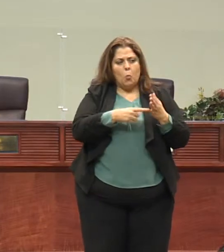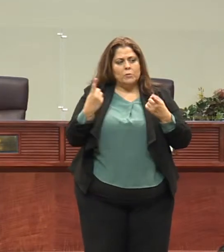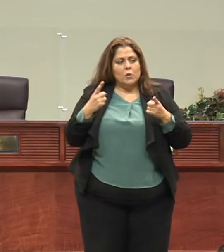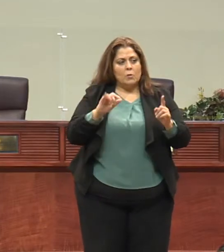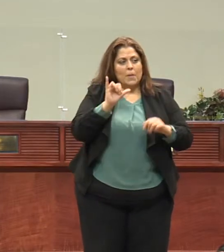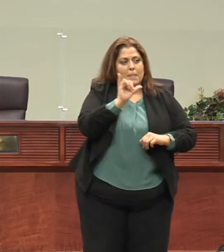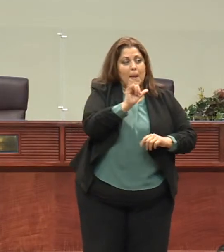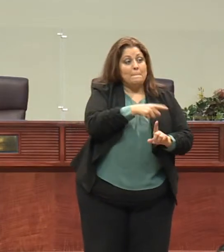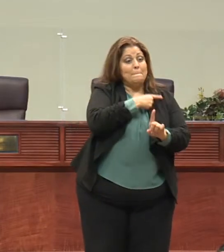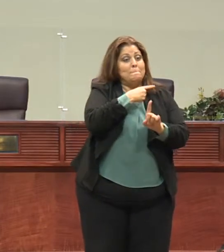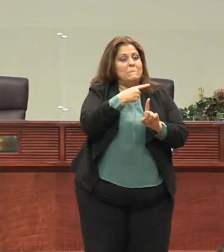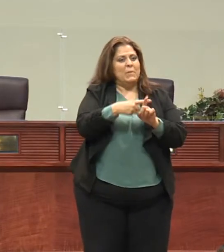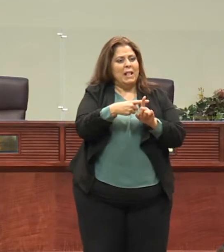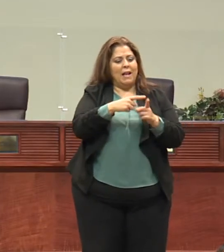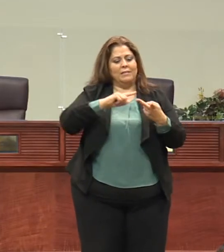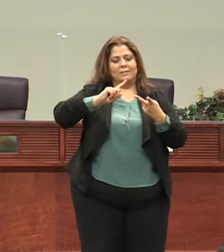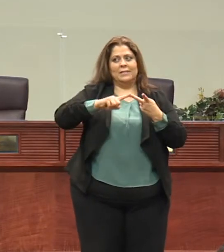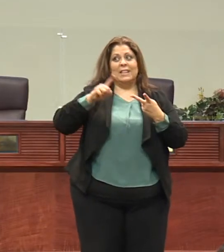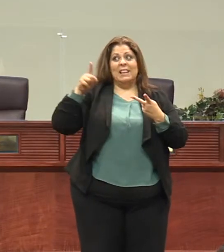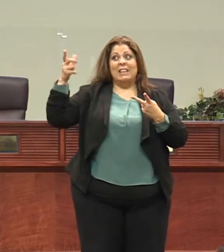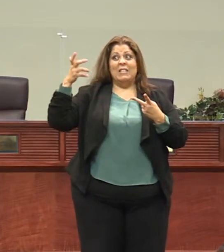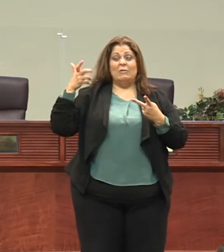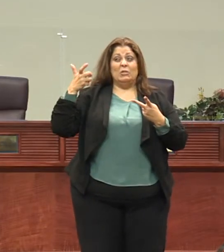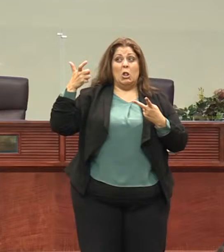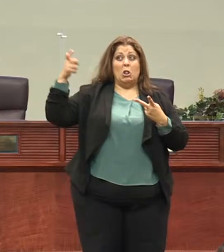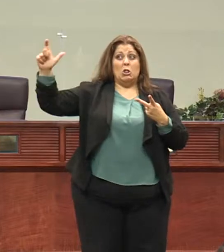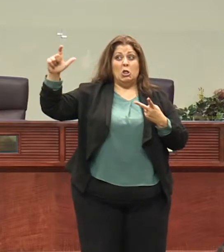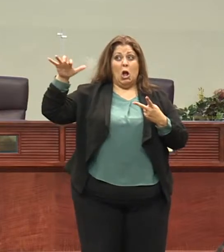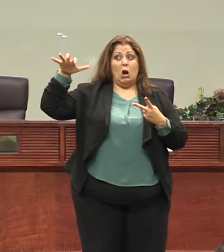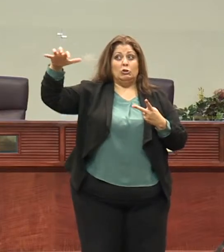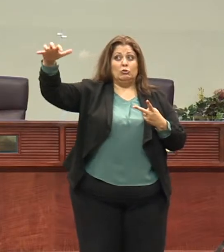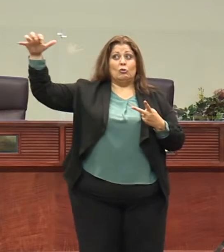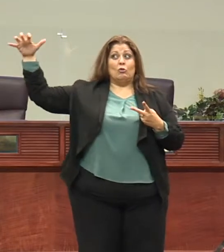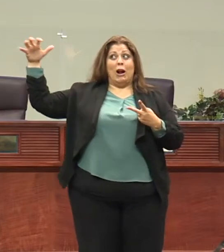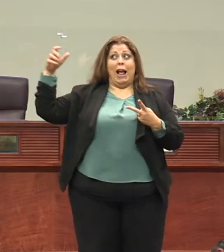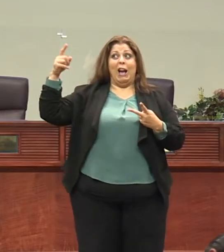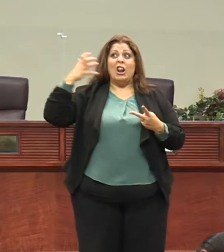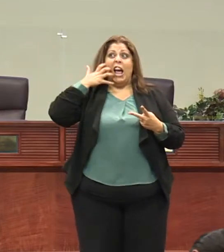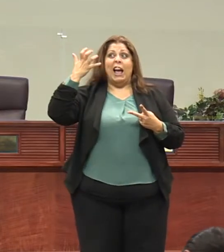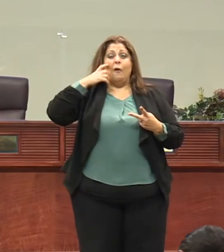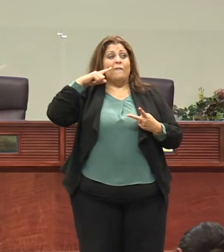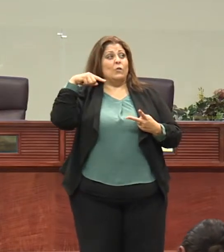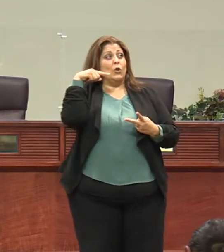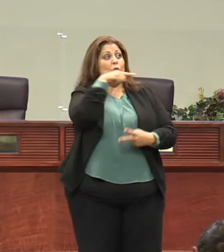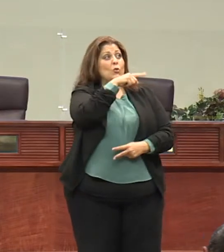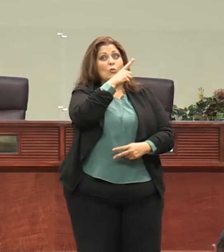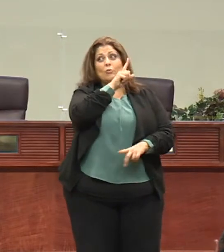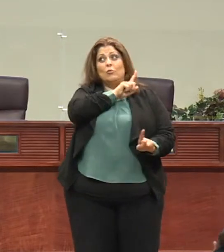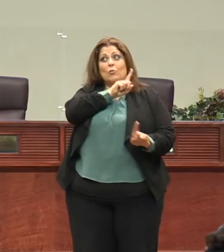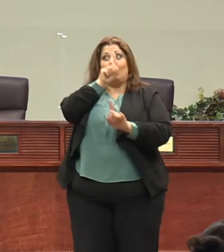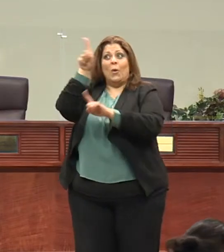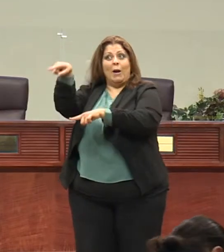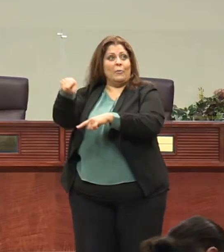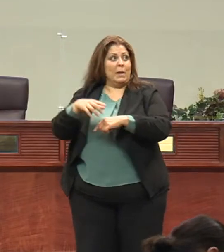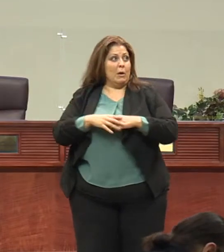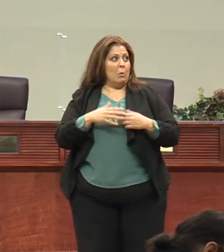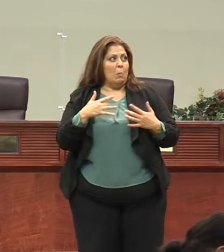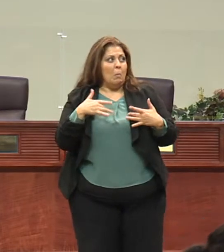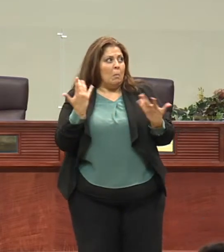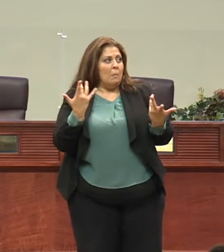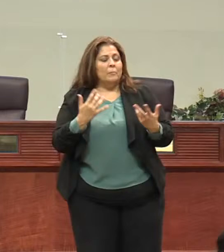large crowd that was shouting for you to come out just a little while ago. Well, we are beginning that process